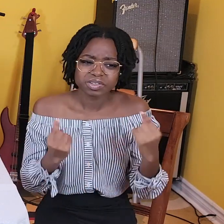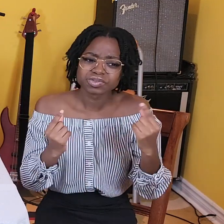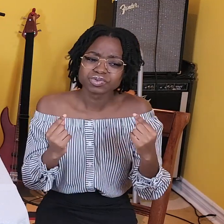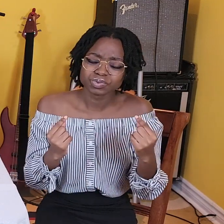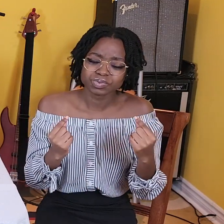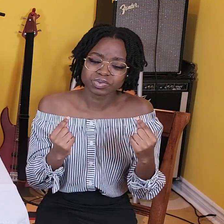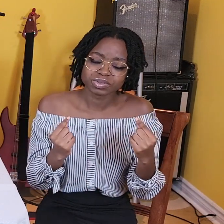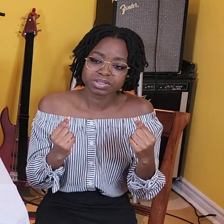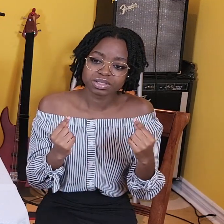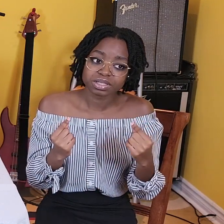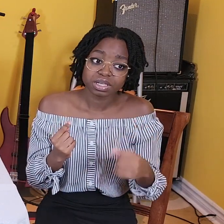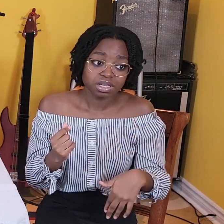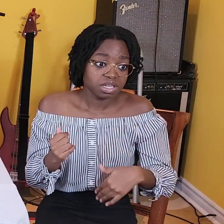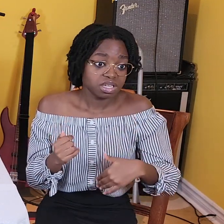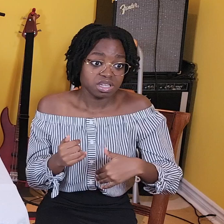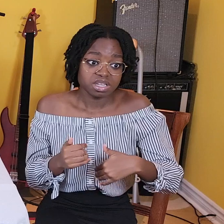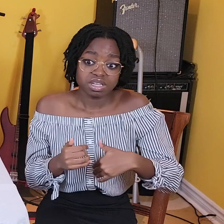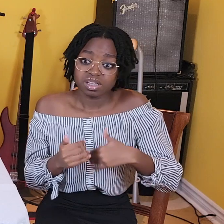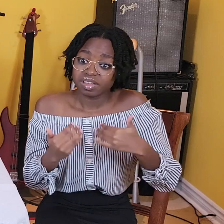cross after having